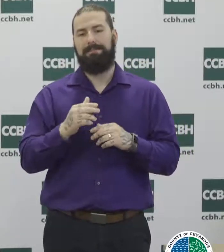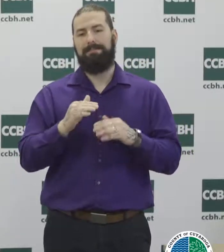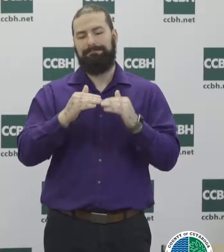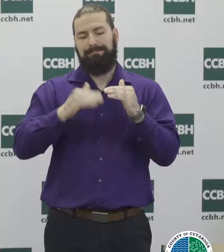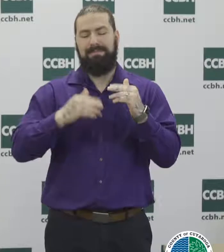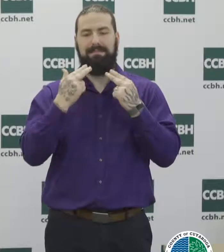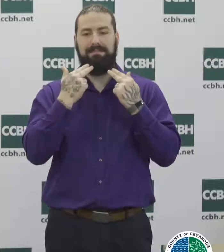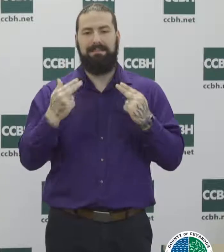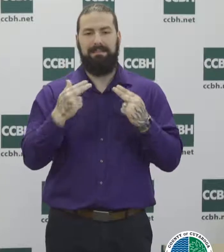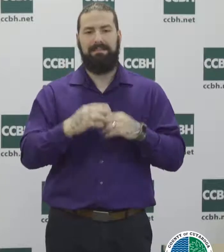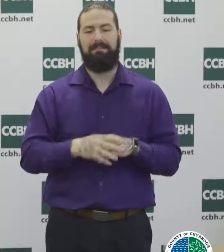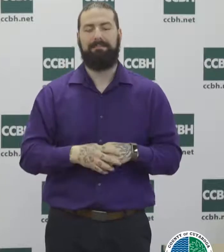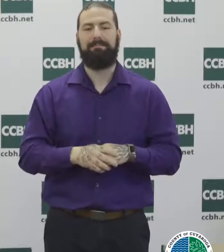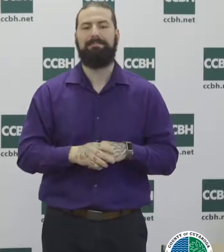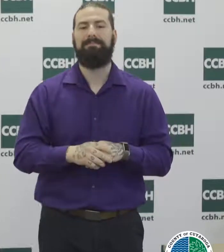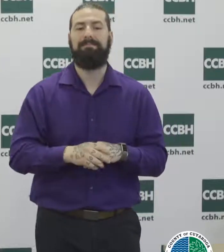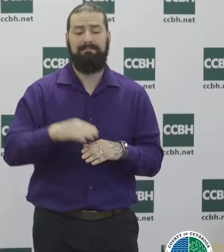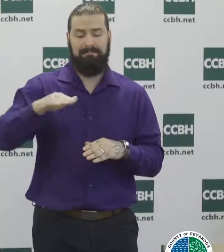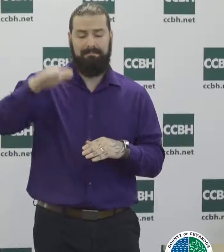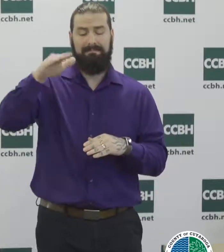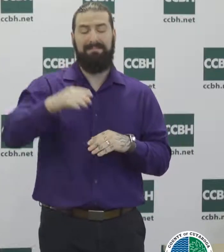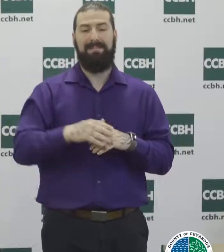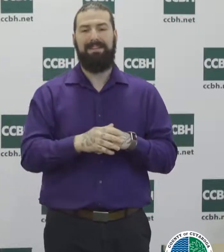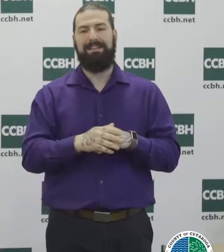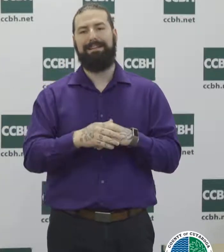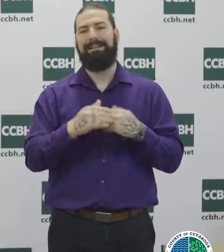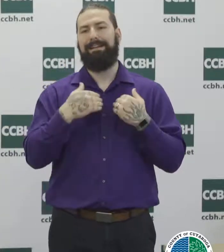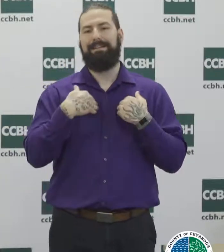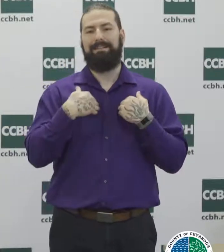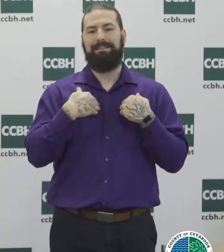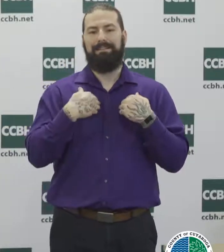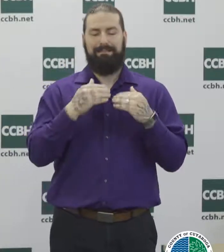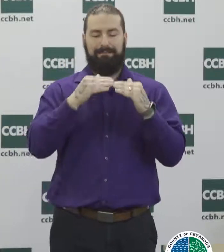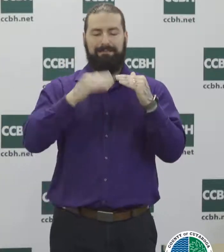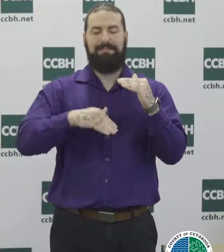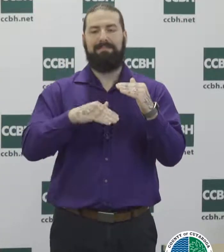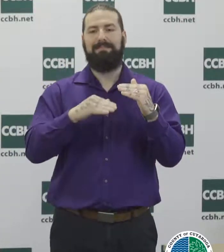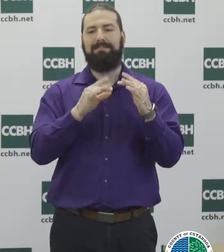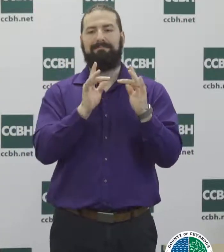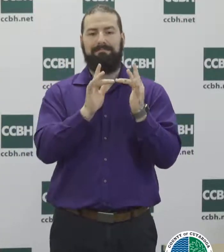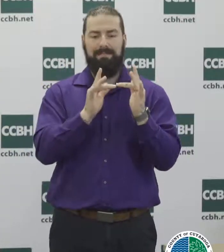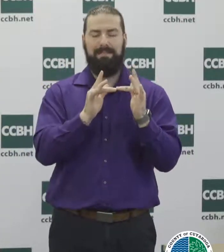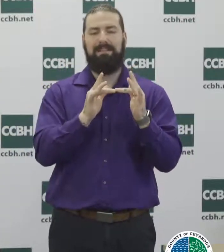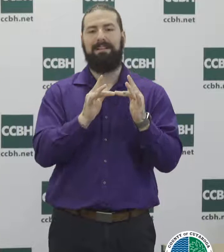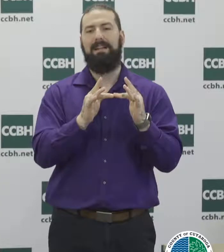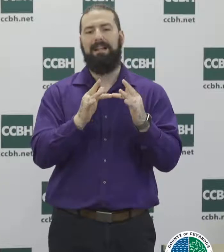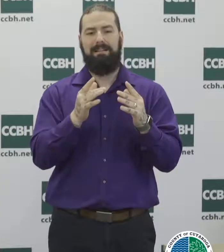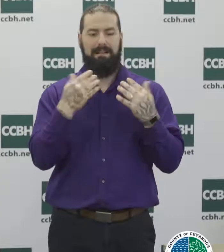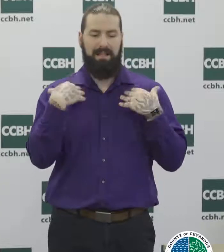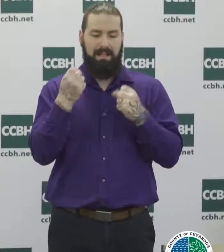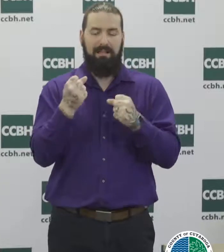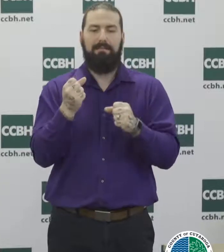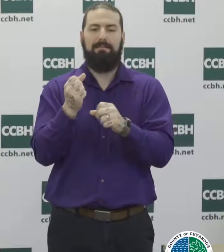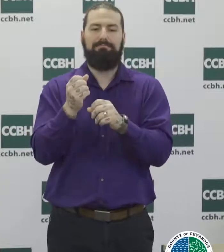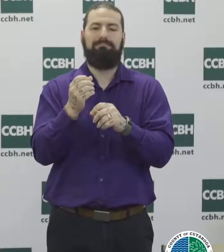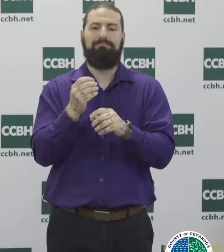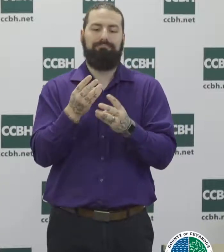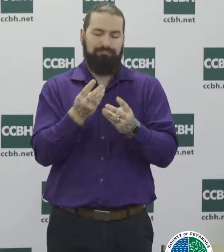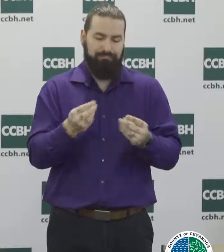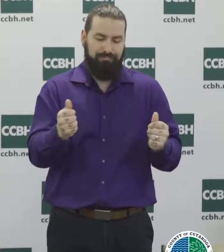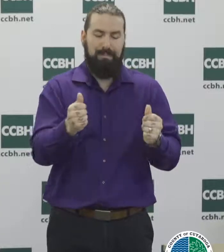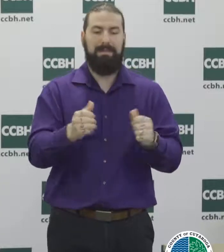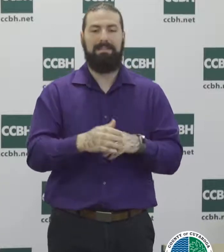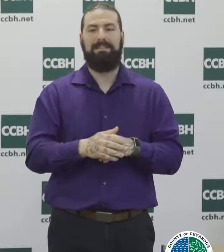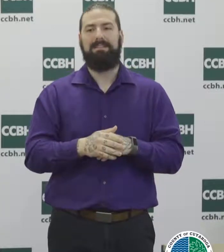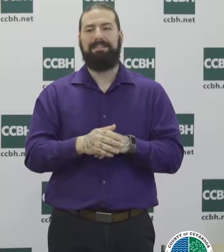have less access to optimal health treatments. And in the time of COVID-19, people of color are less